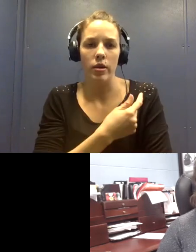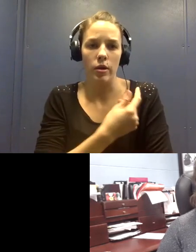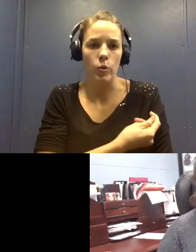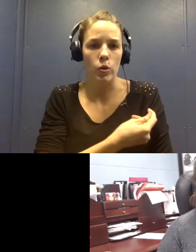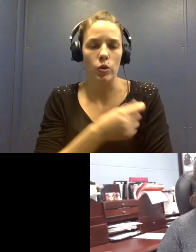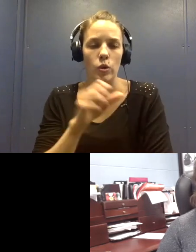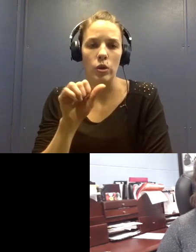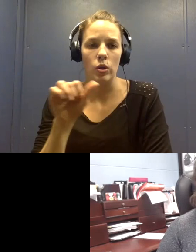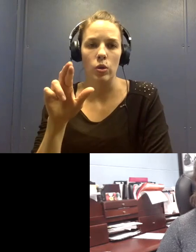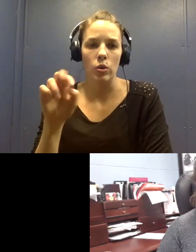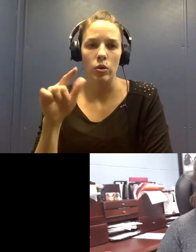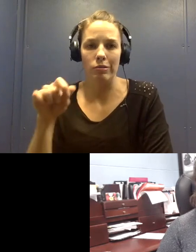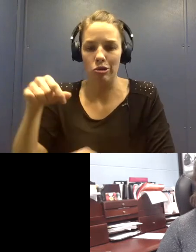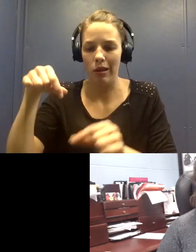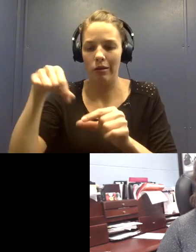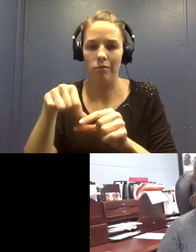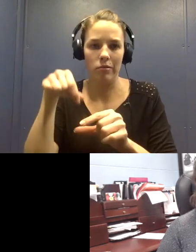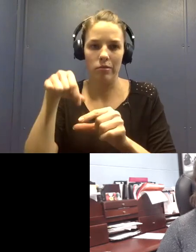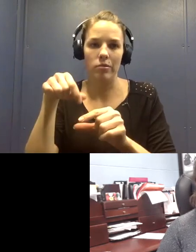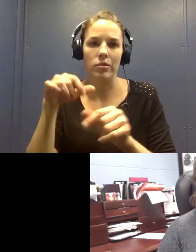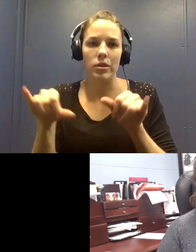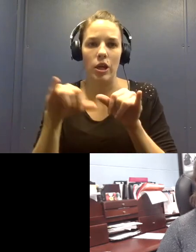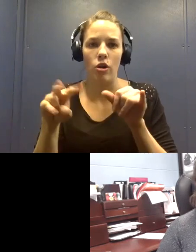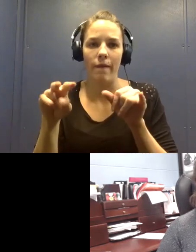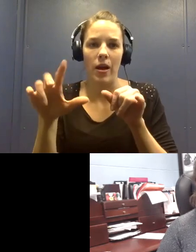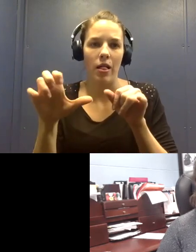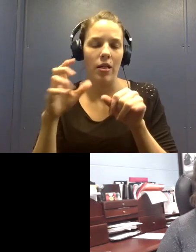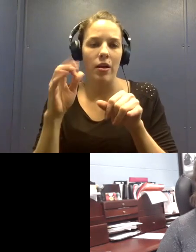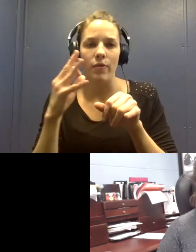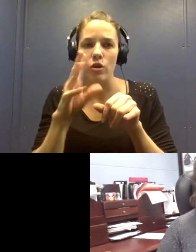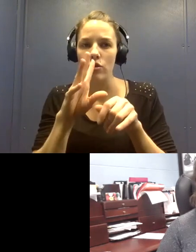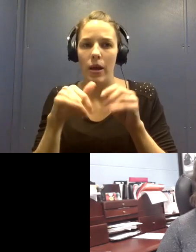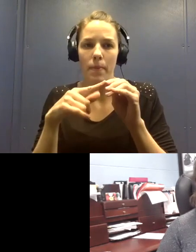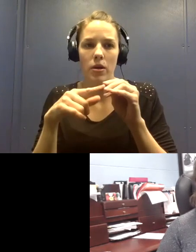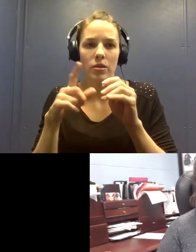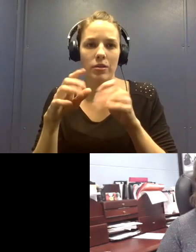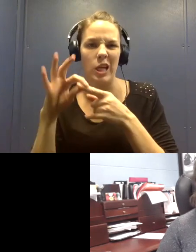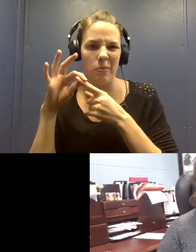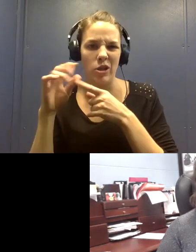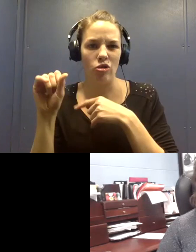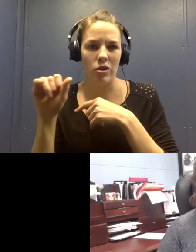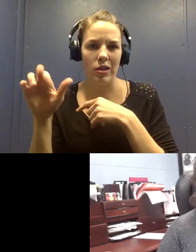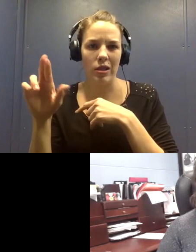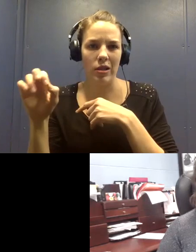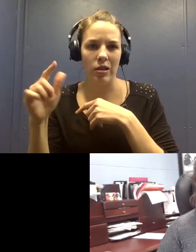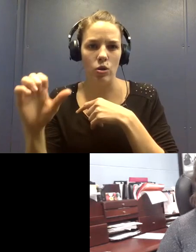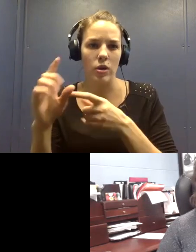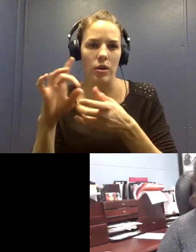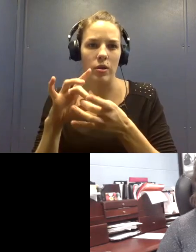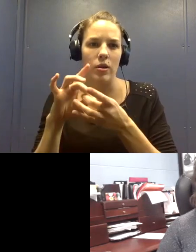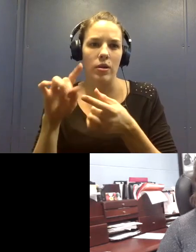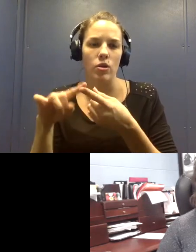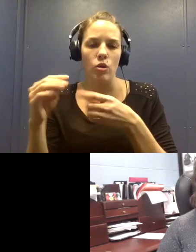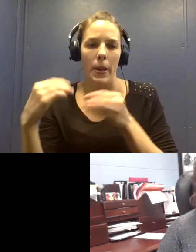standard vial will do it. So I suspect if they're talking about special syringes, it has to do with